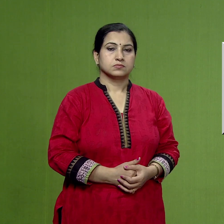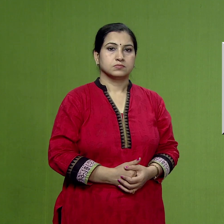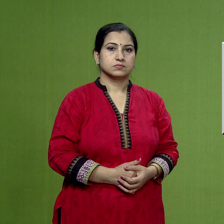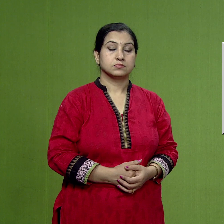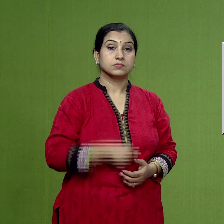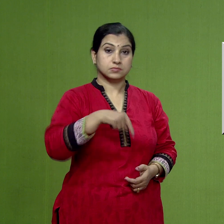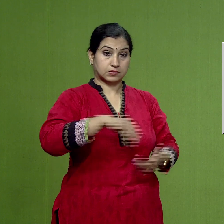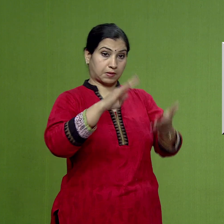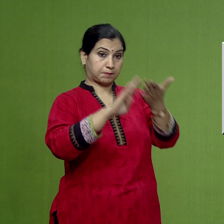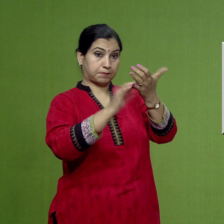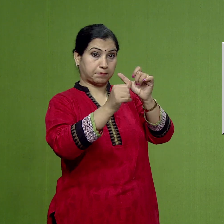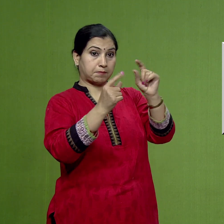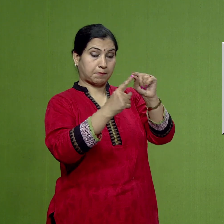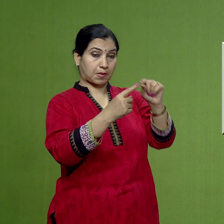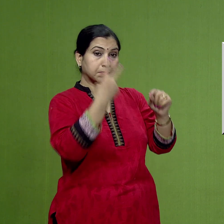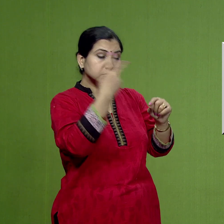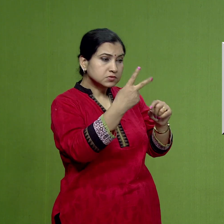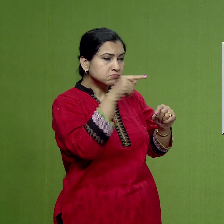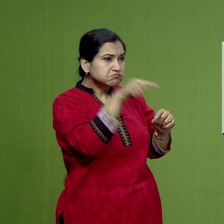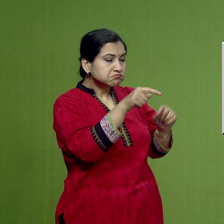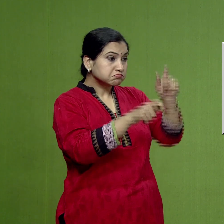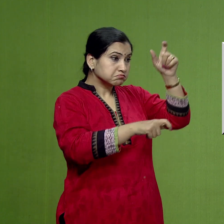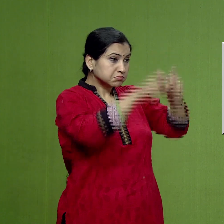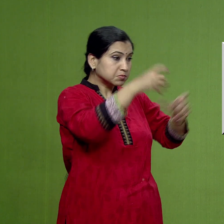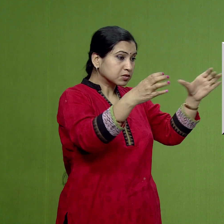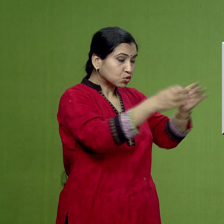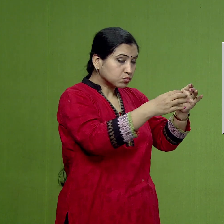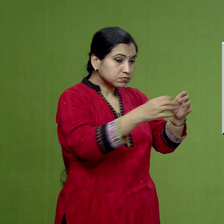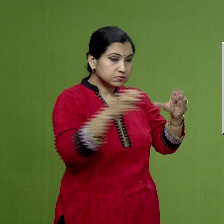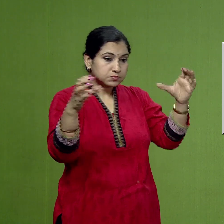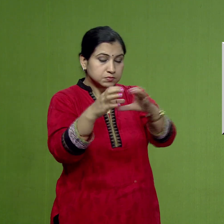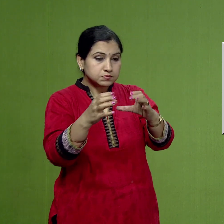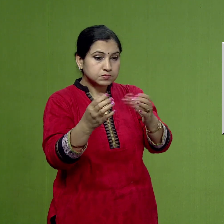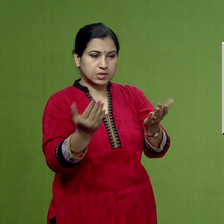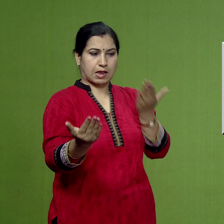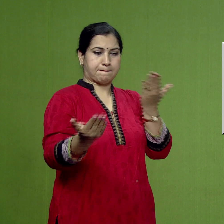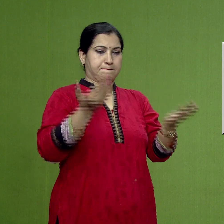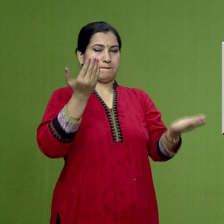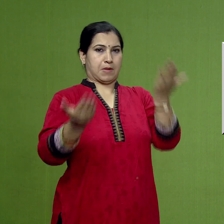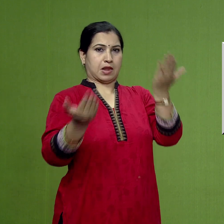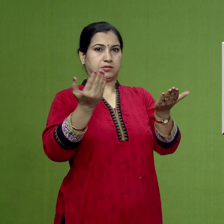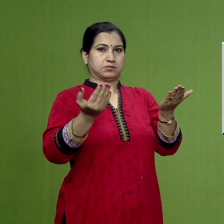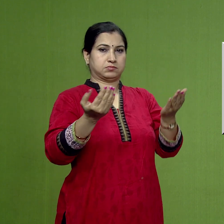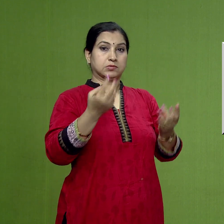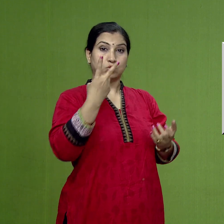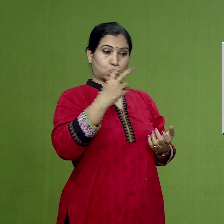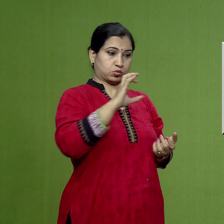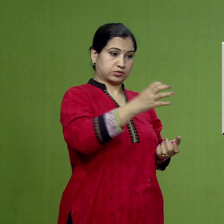Based on the map, a comparison of population distribution in any two states will be